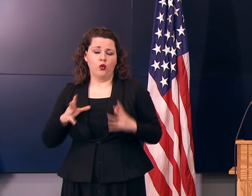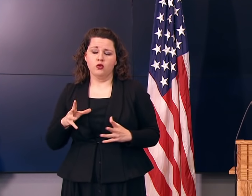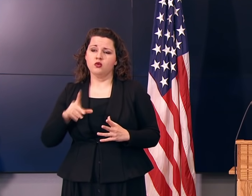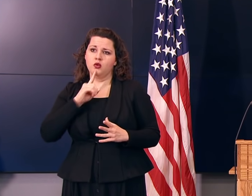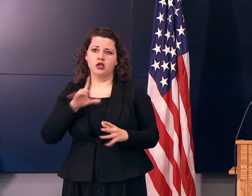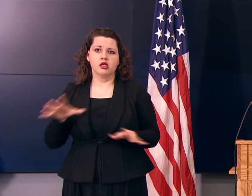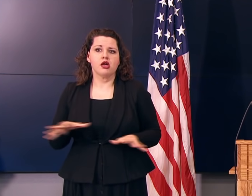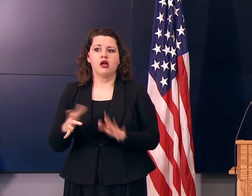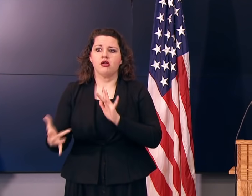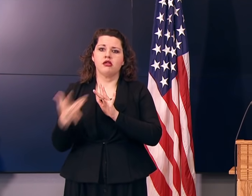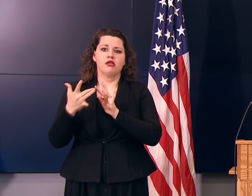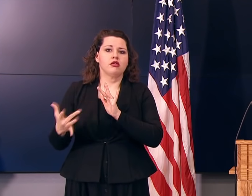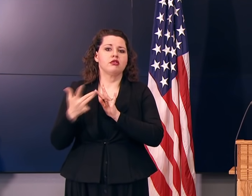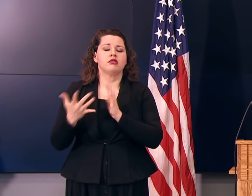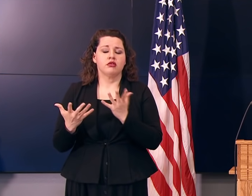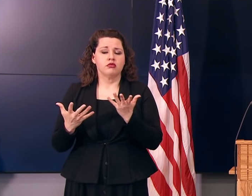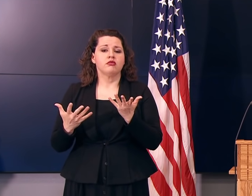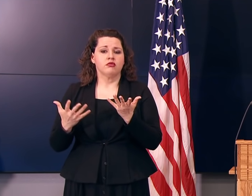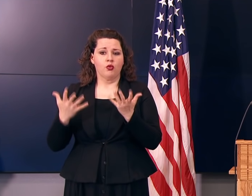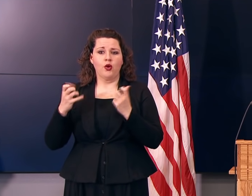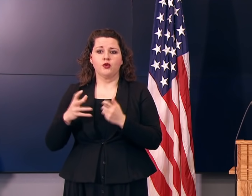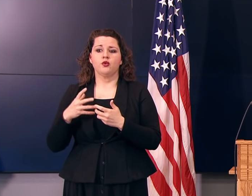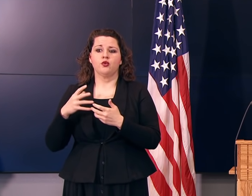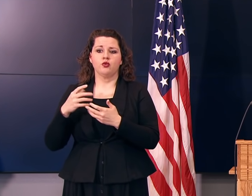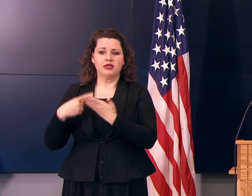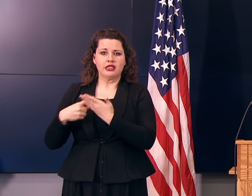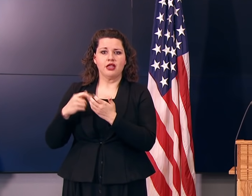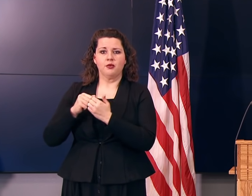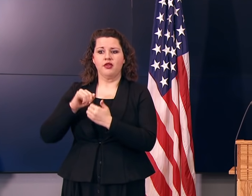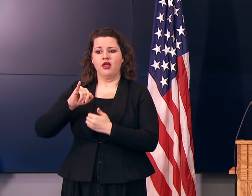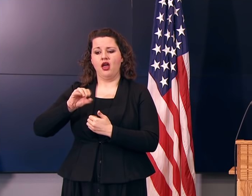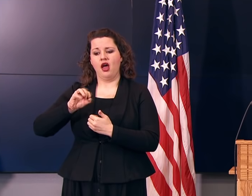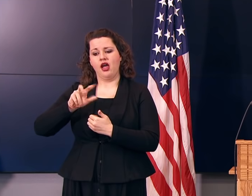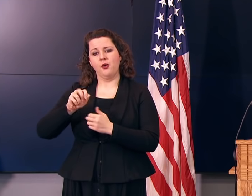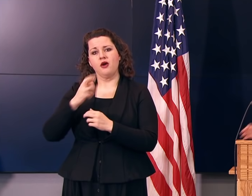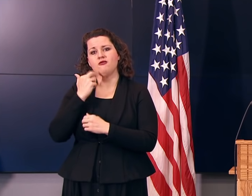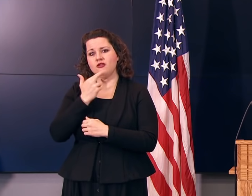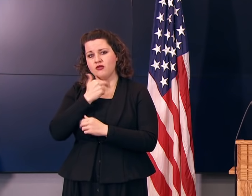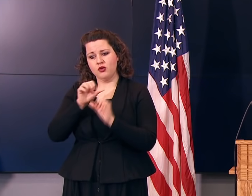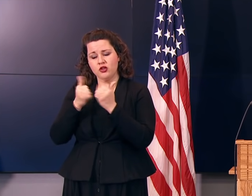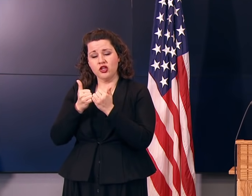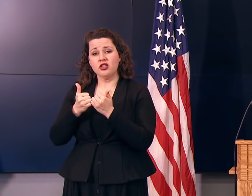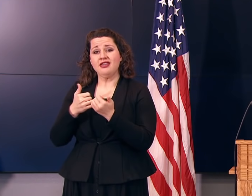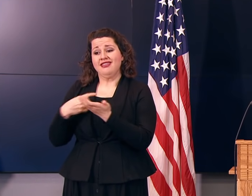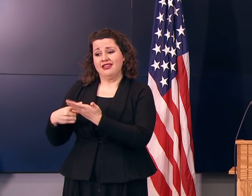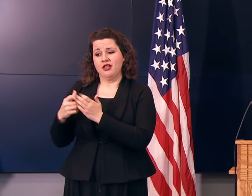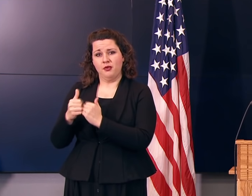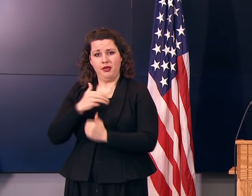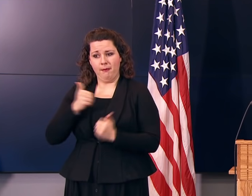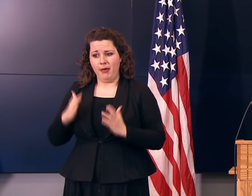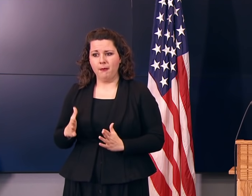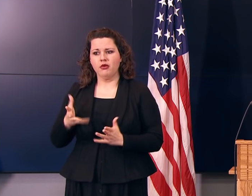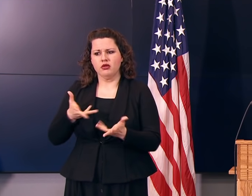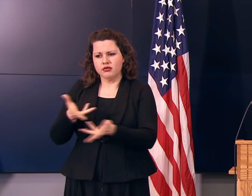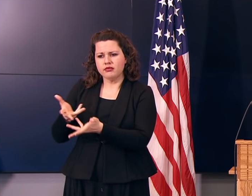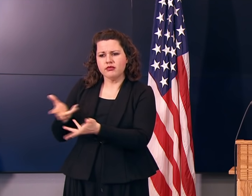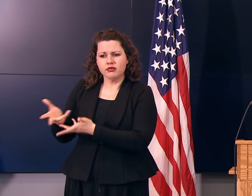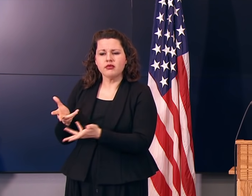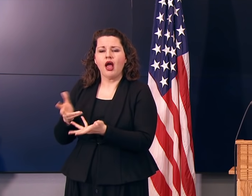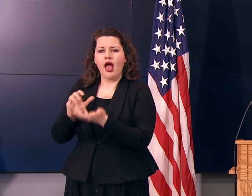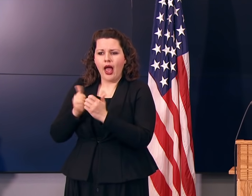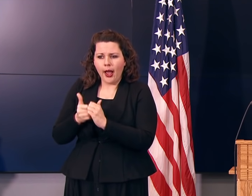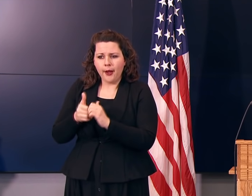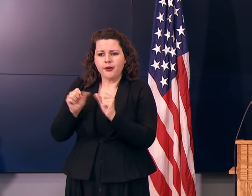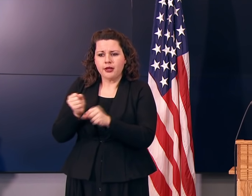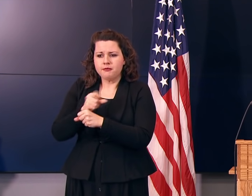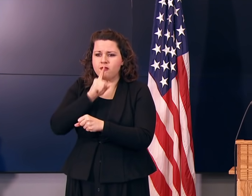in reaching out to me, talking to the Iowa Restaurant Association, talking to their members, talking about what they could do proactively to make sure that